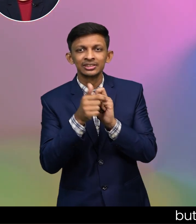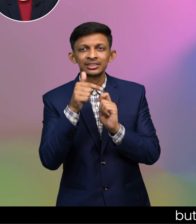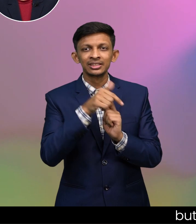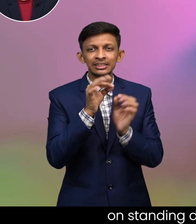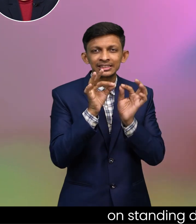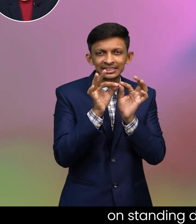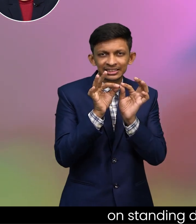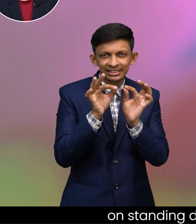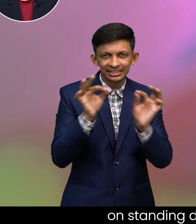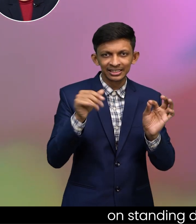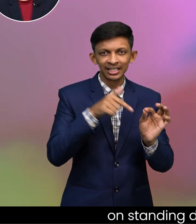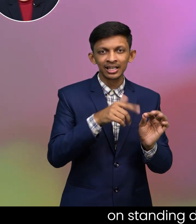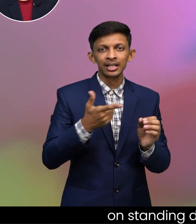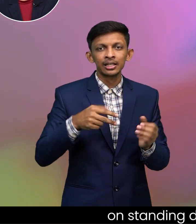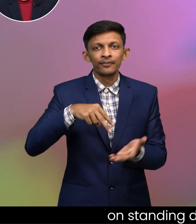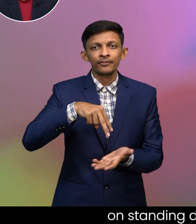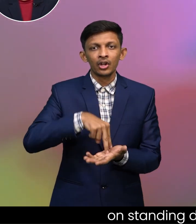sulfate,